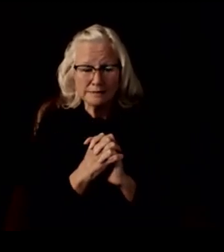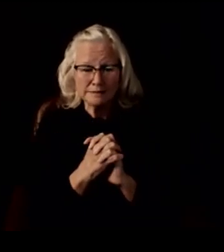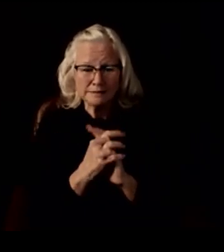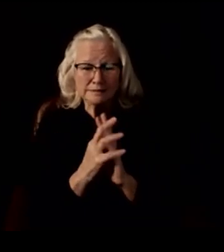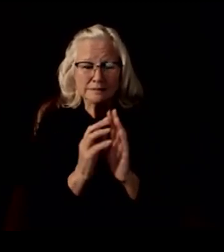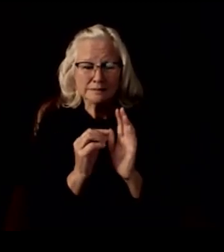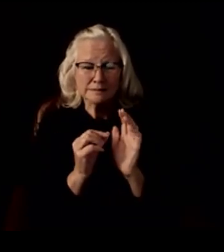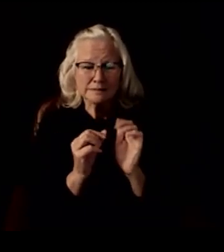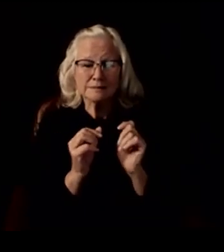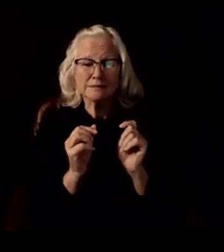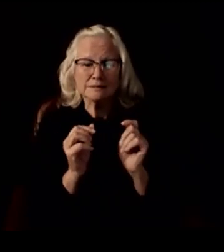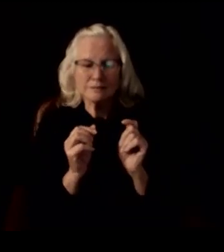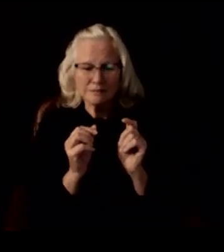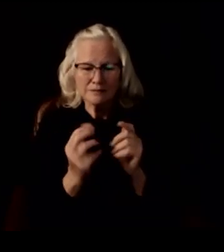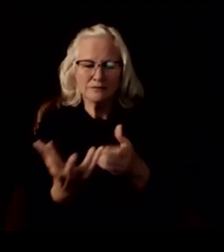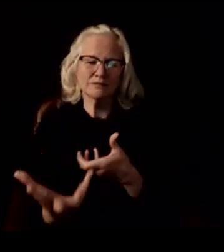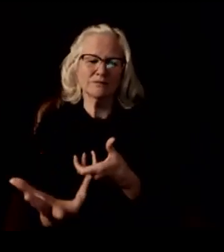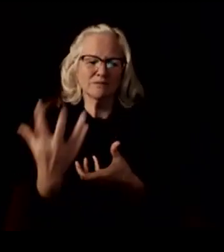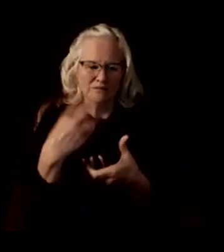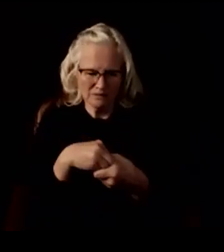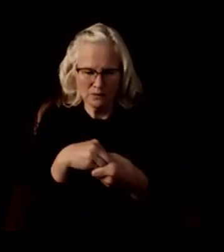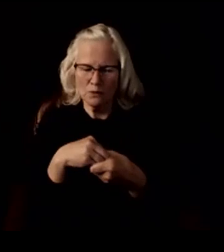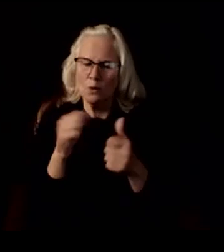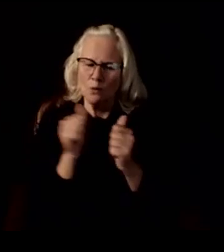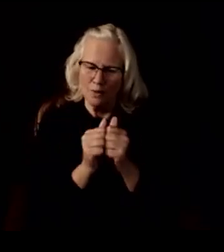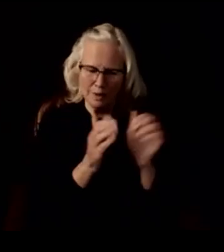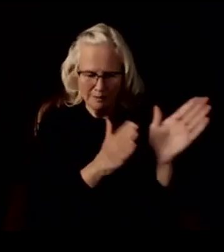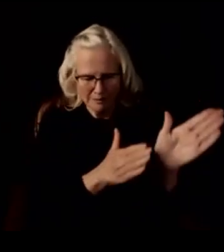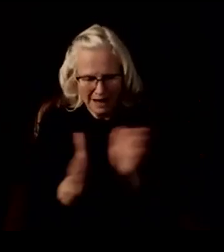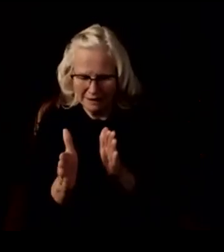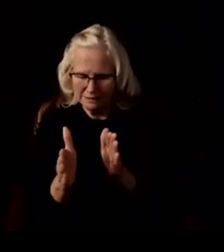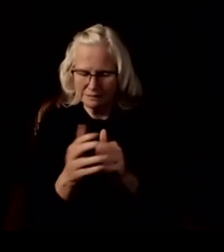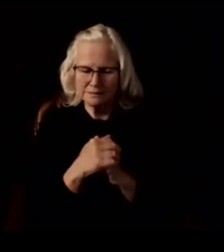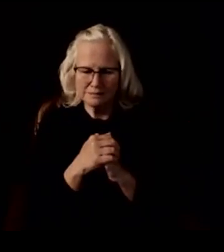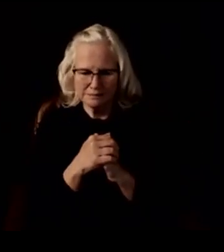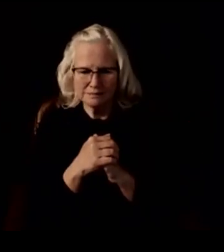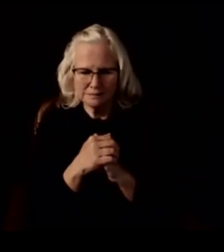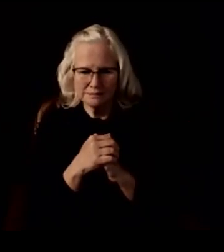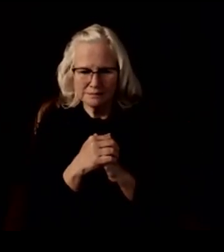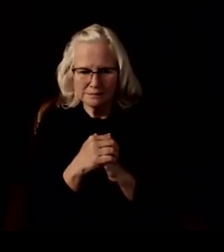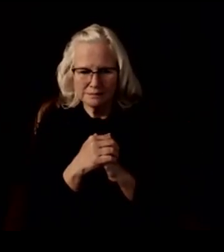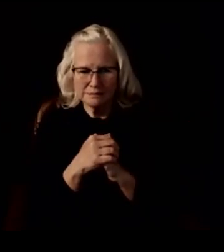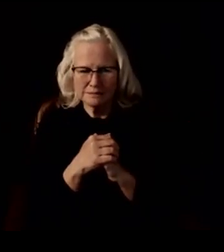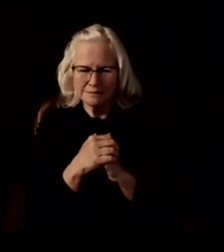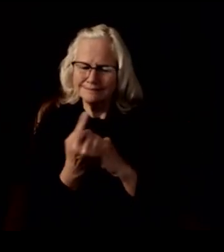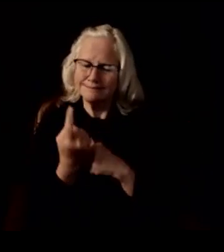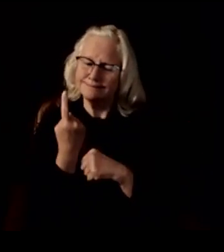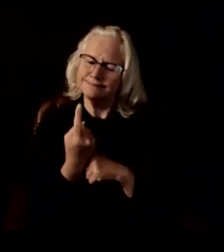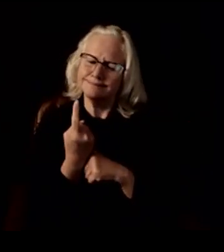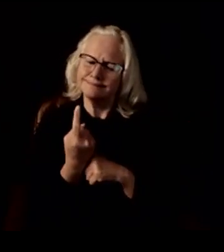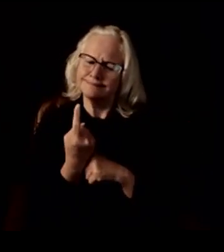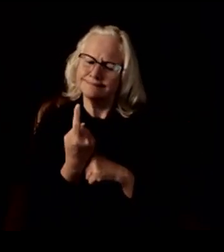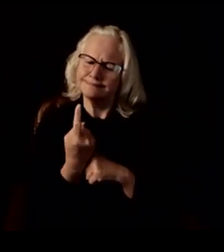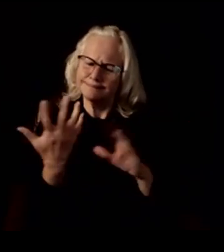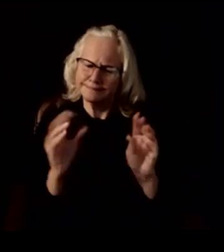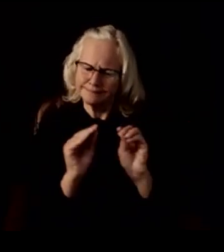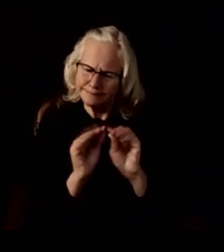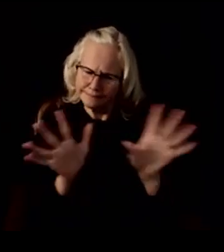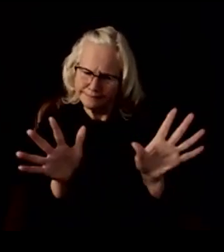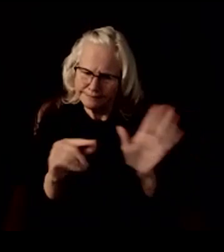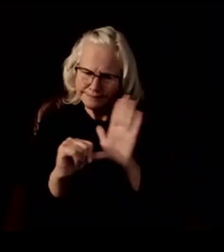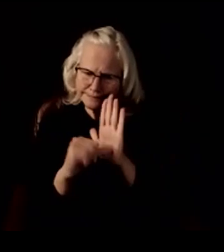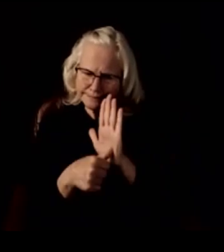involved in our planning process. And I suppose one thing I just want to clarify, because the one thing we also said was, the name